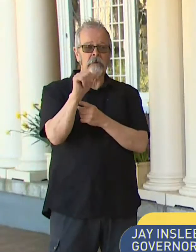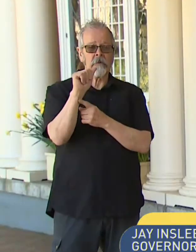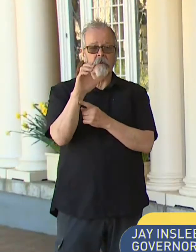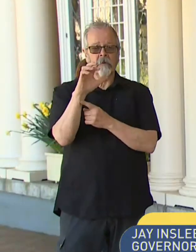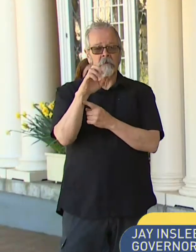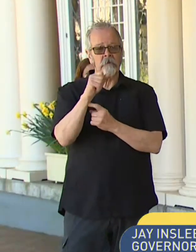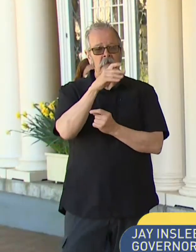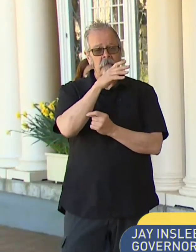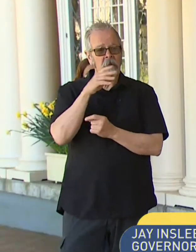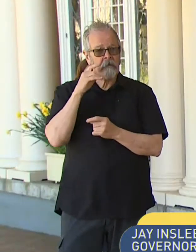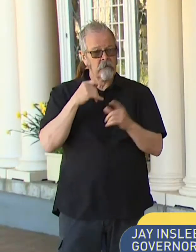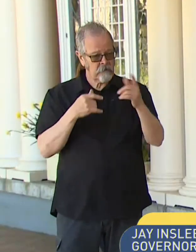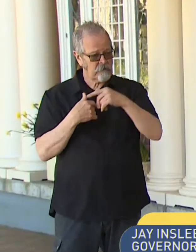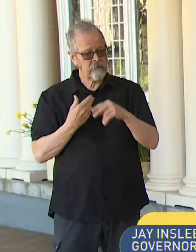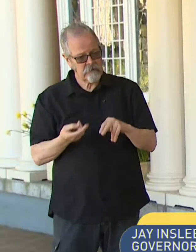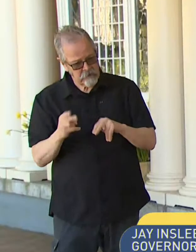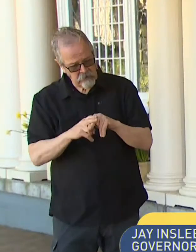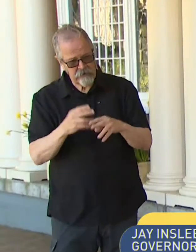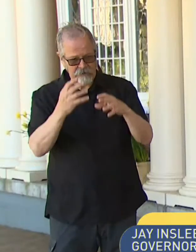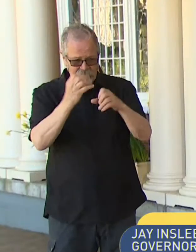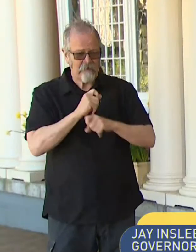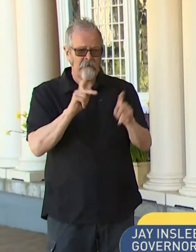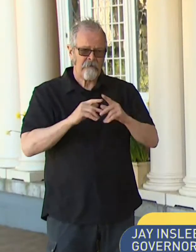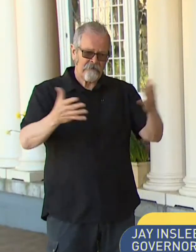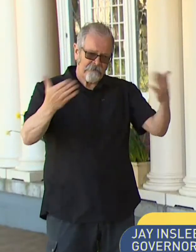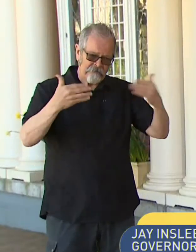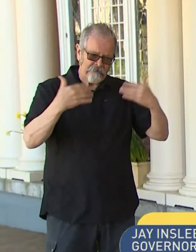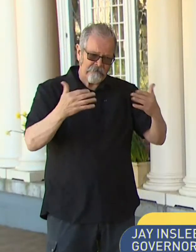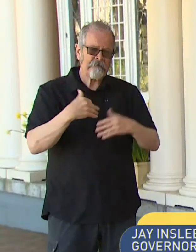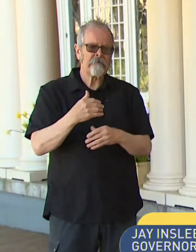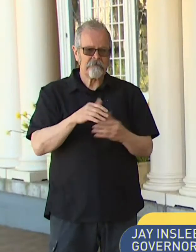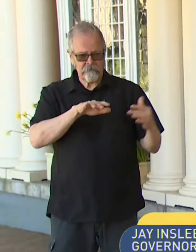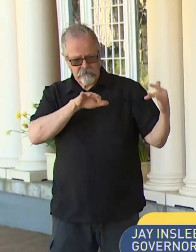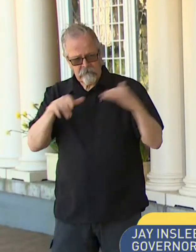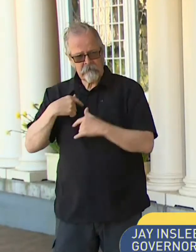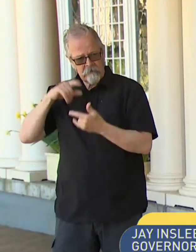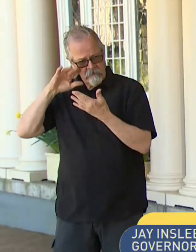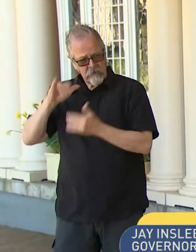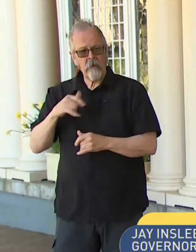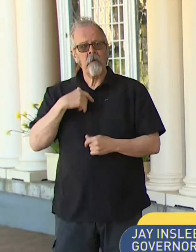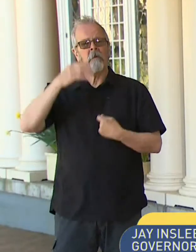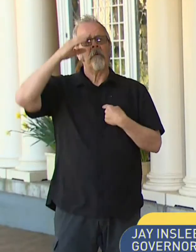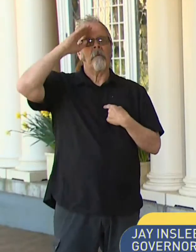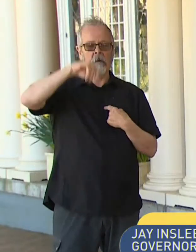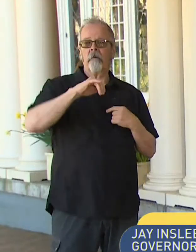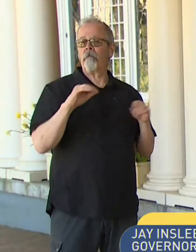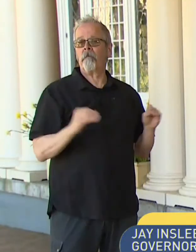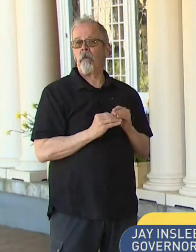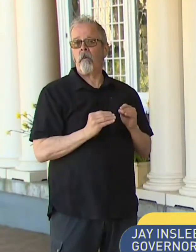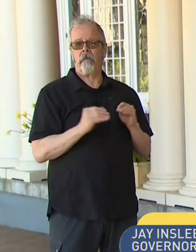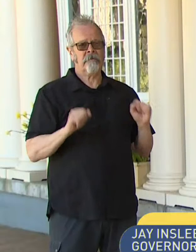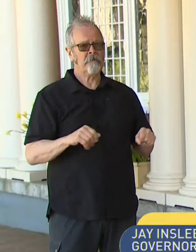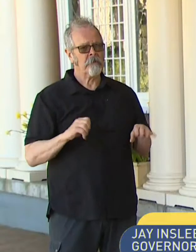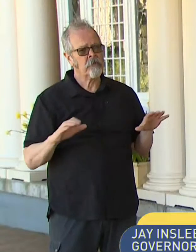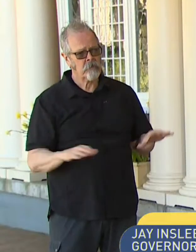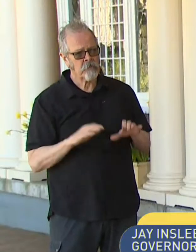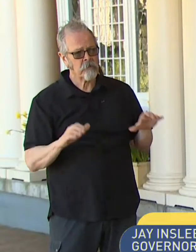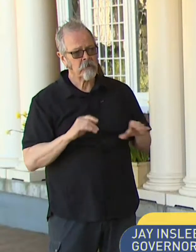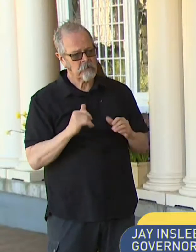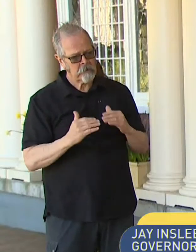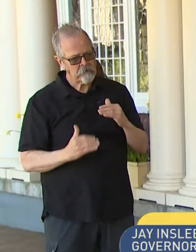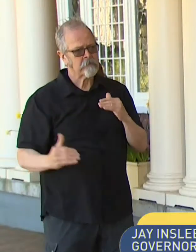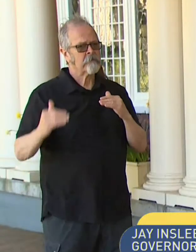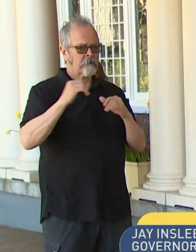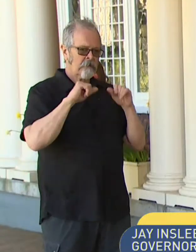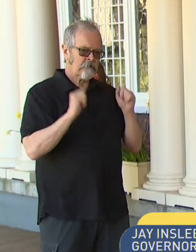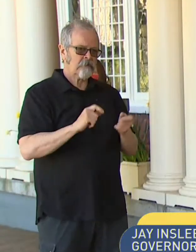to get to people who have limitations, but I know there's always more we can do. We are also increasing our ability to provide